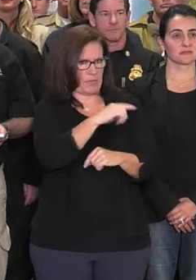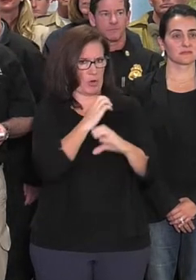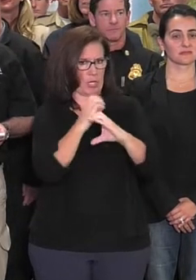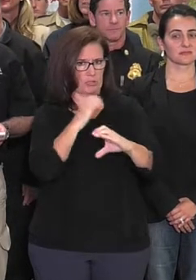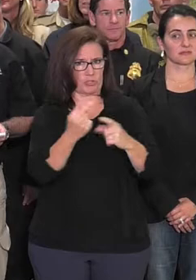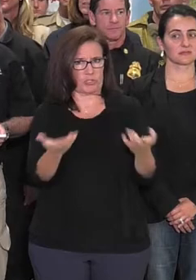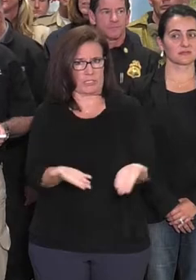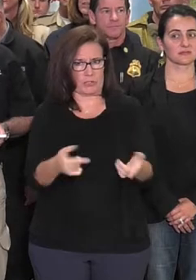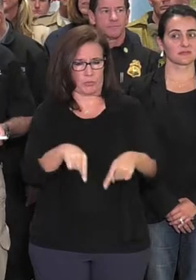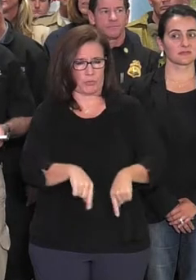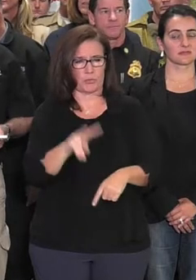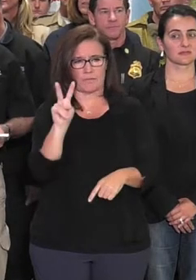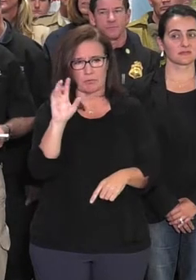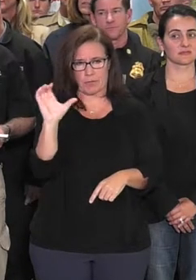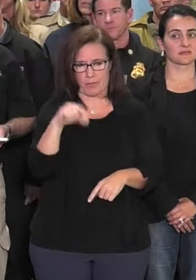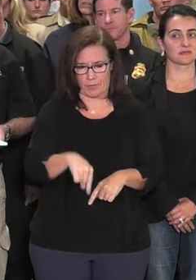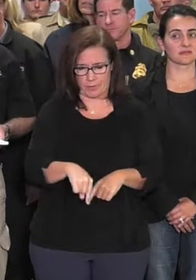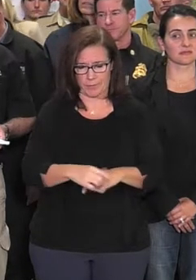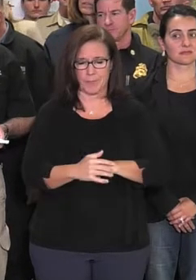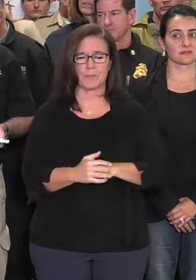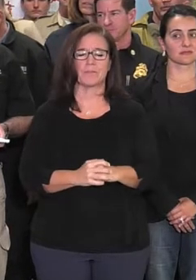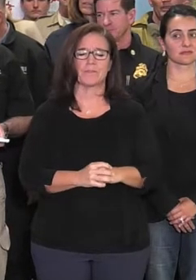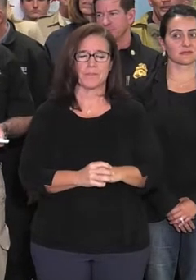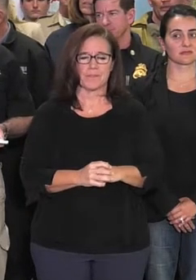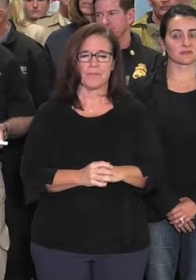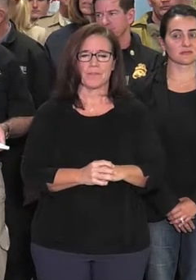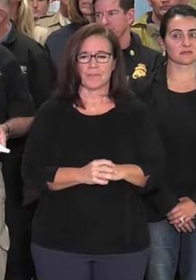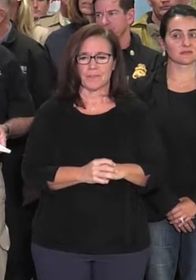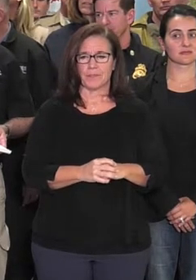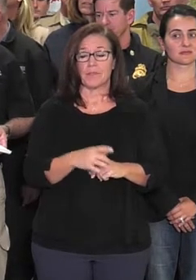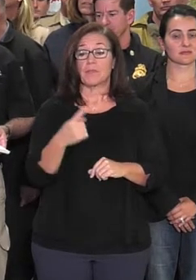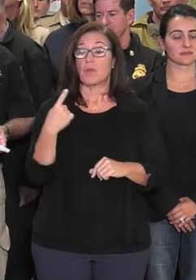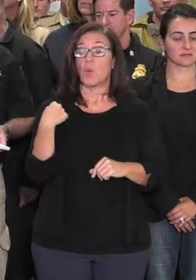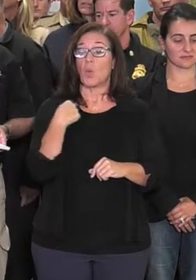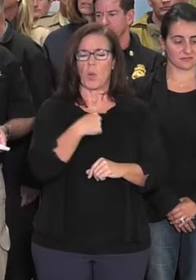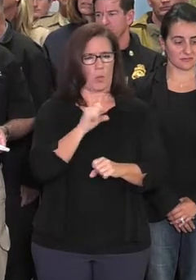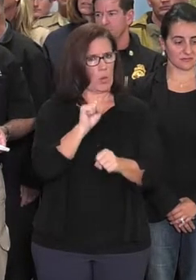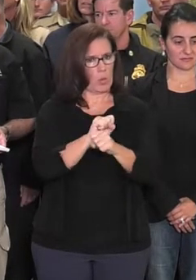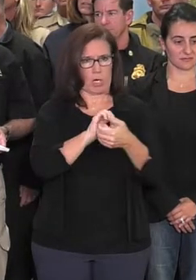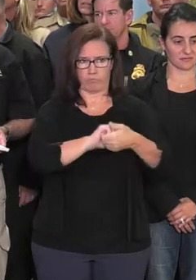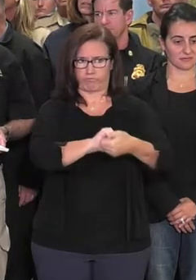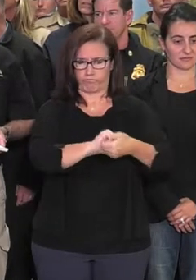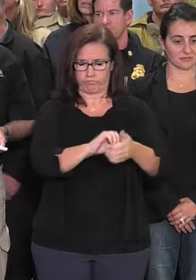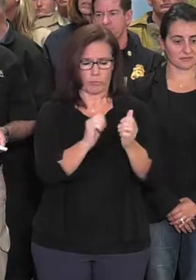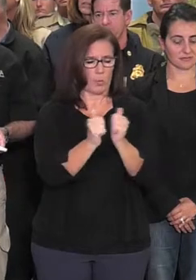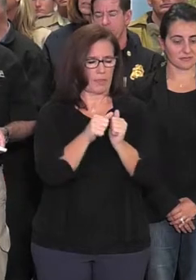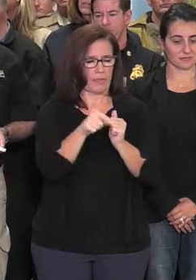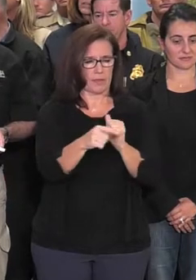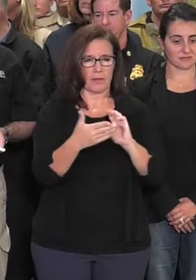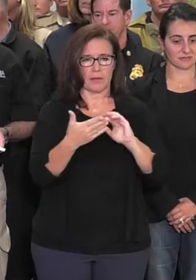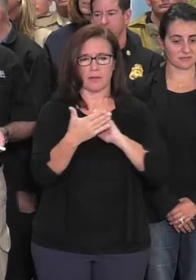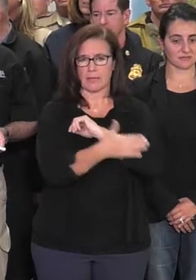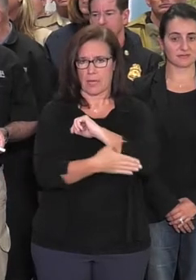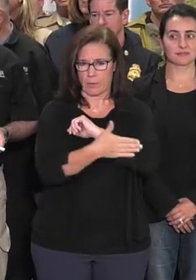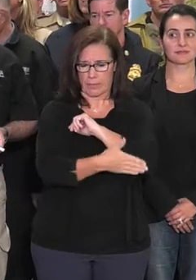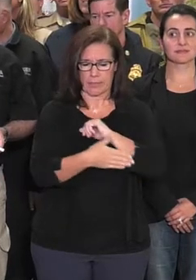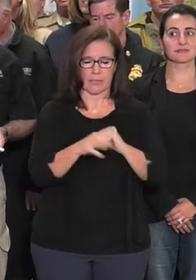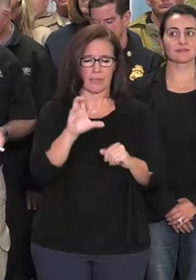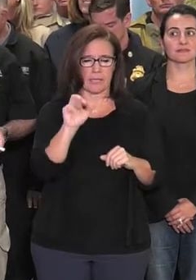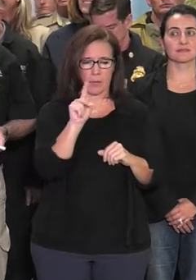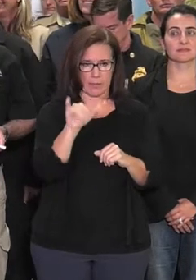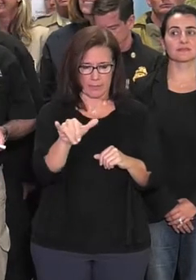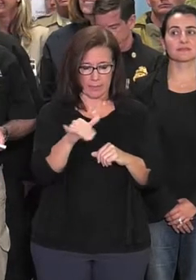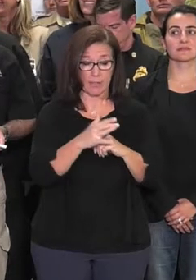County. We will continue to work closely with the county. We have also received what's called a fire management